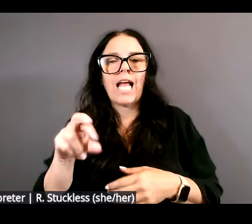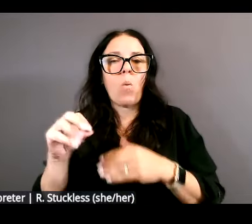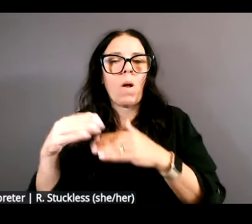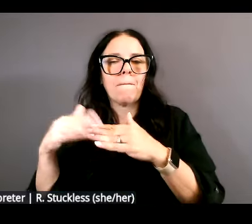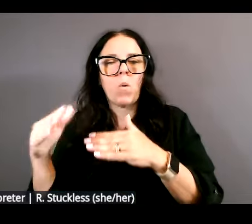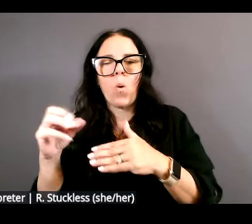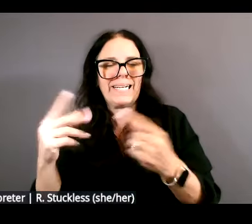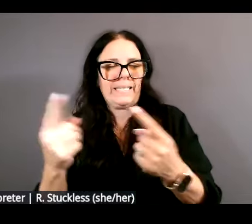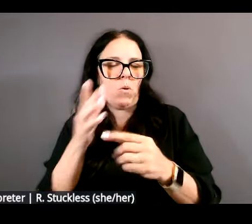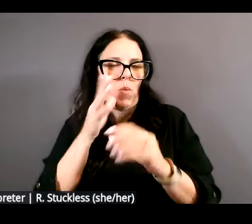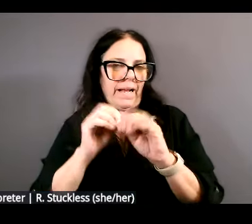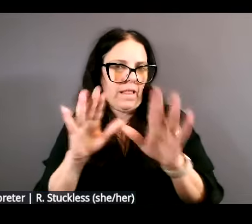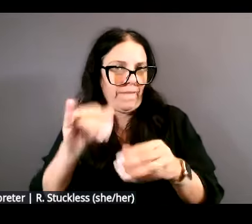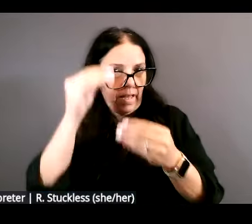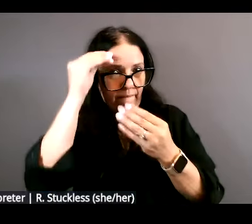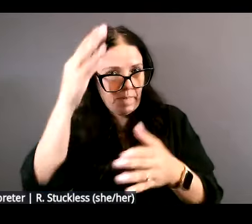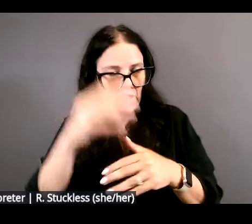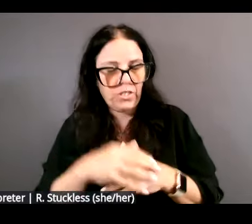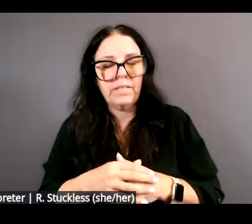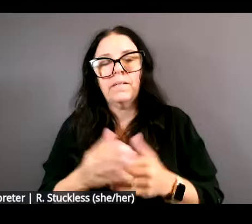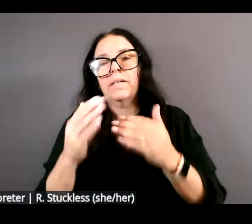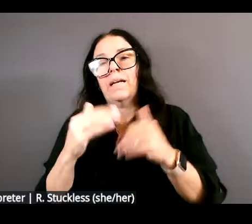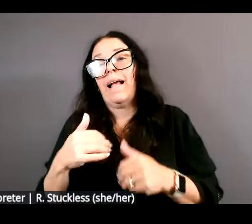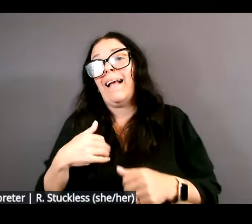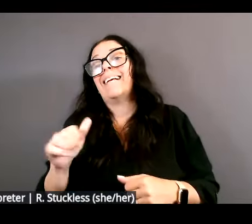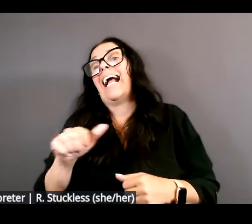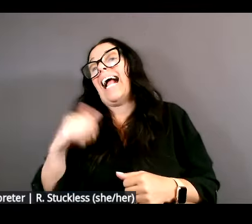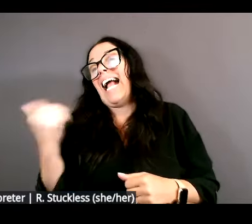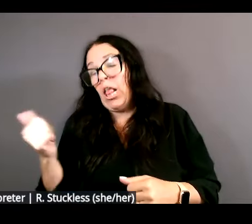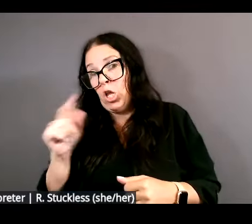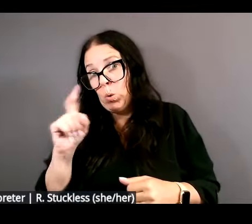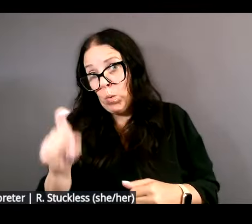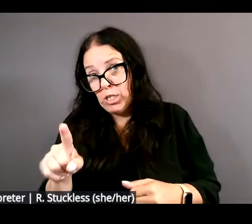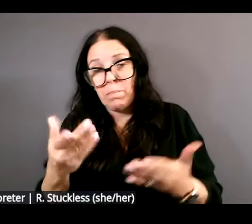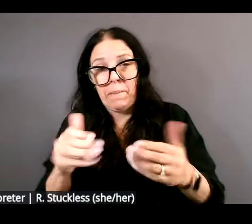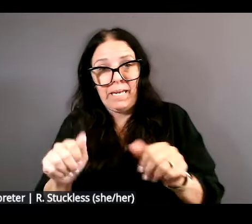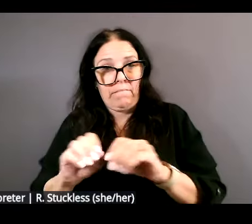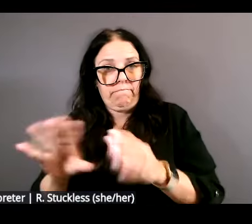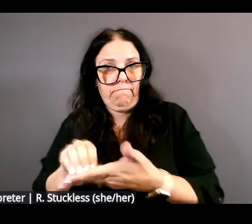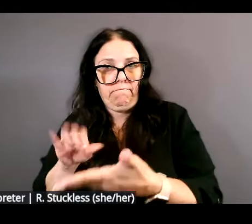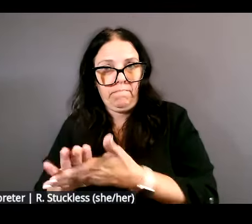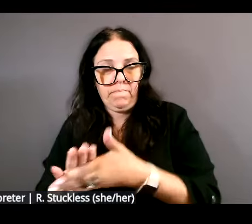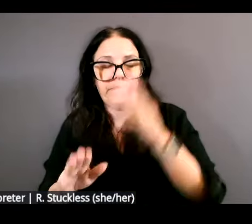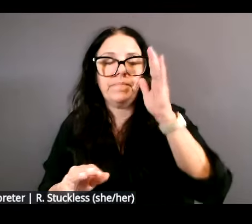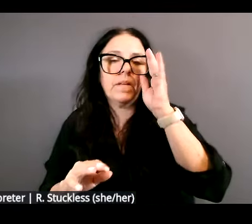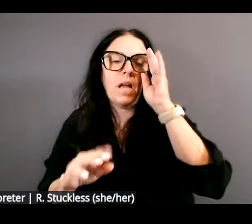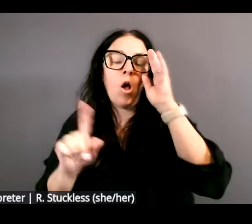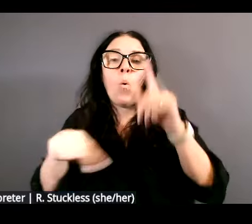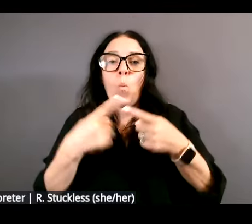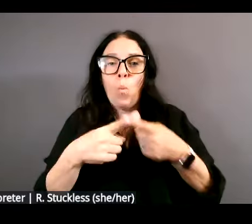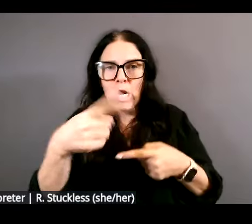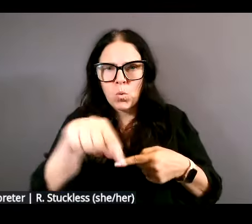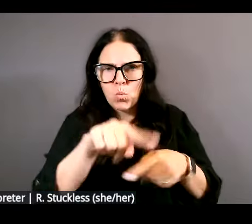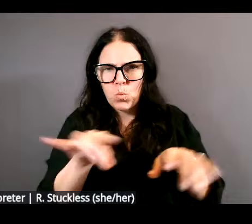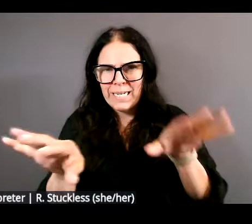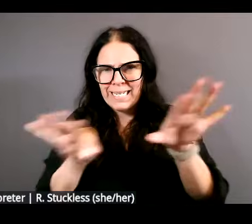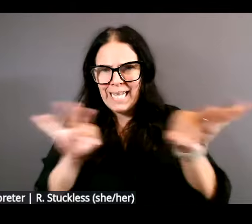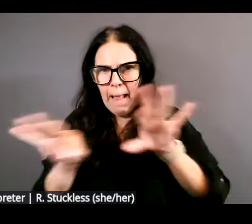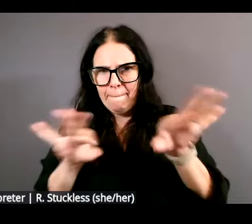And then I did have a question, and maybe this can be spelled out, but when you do sampling for candidates, how does the